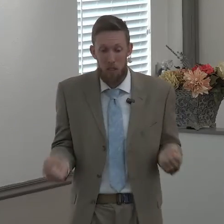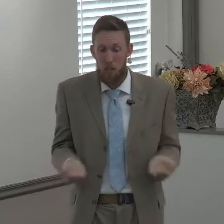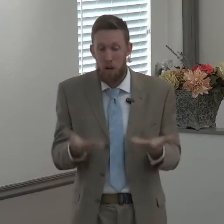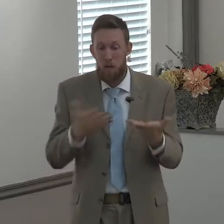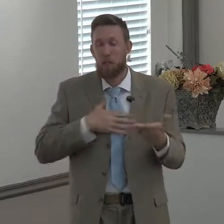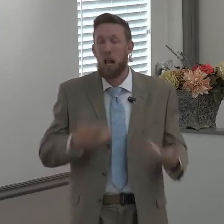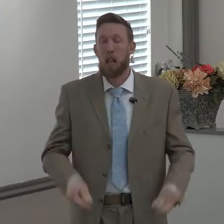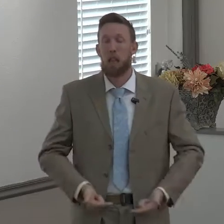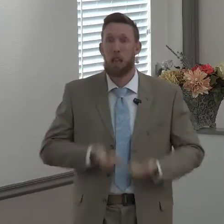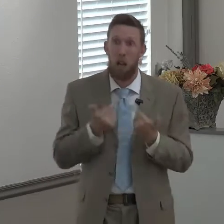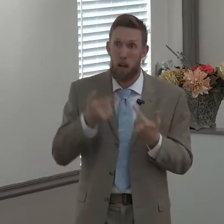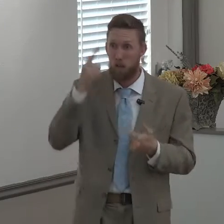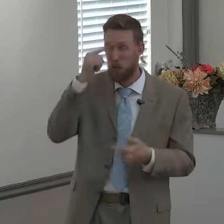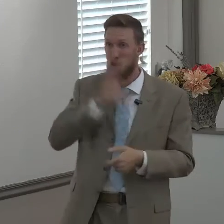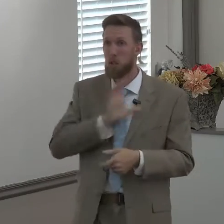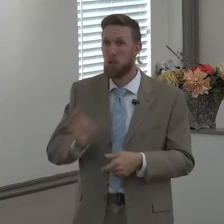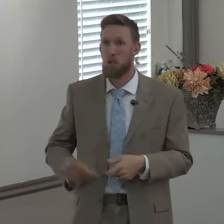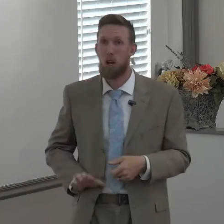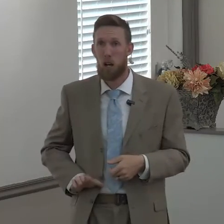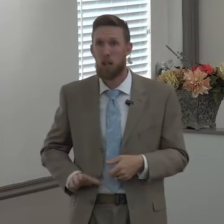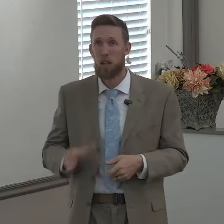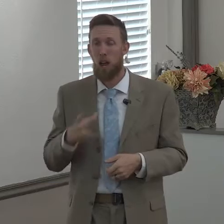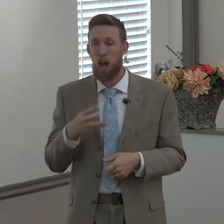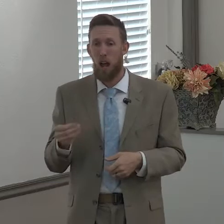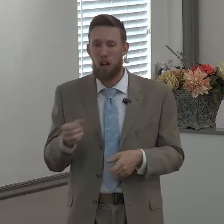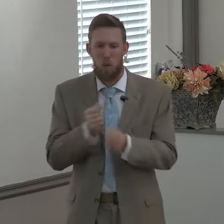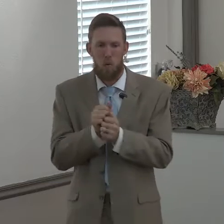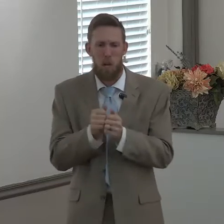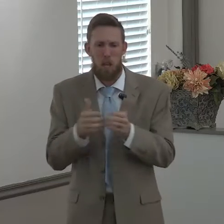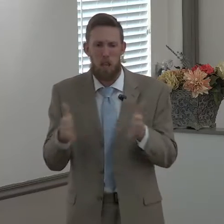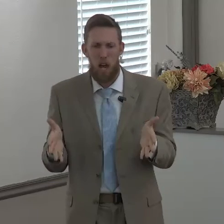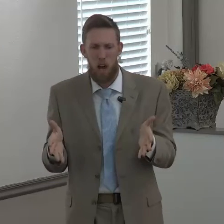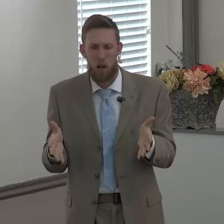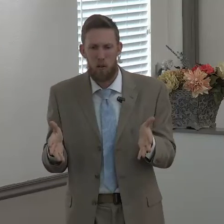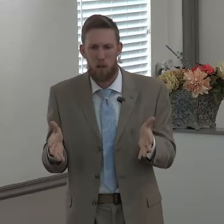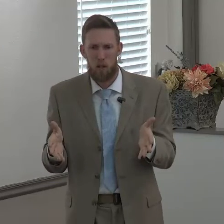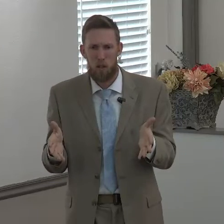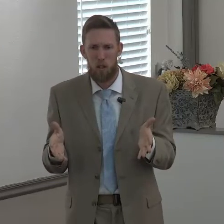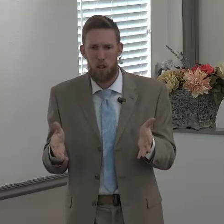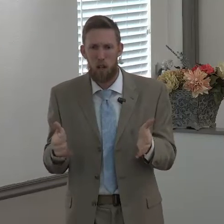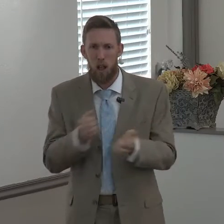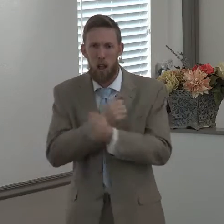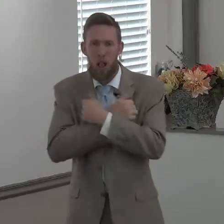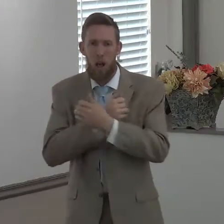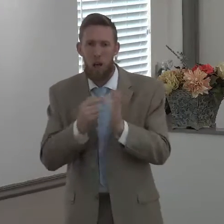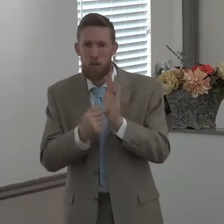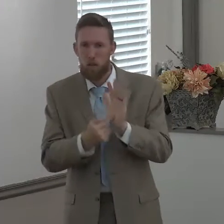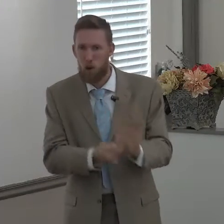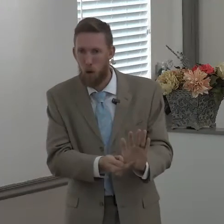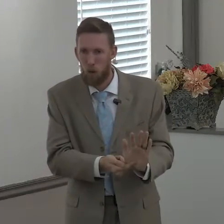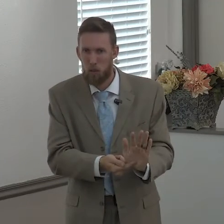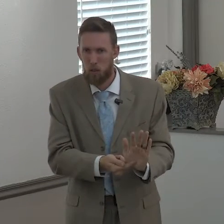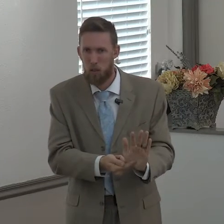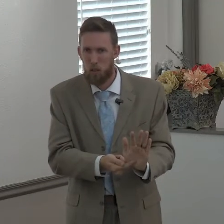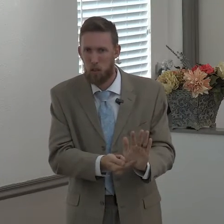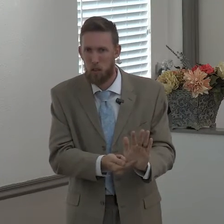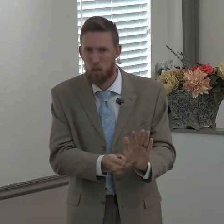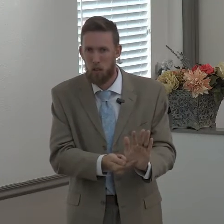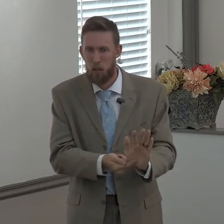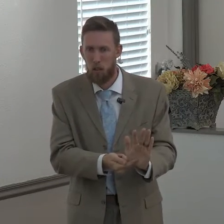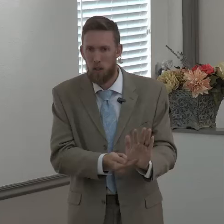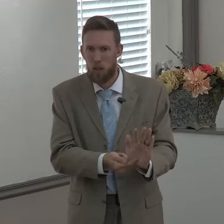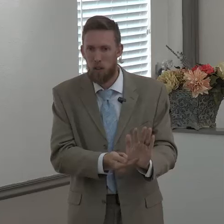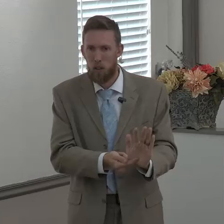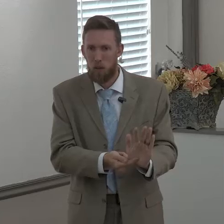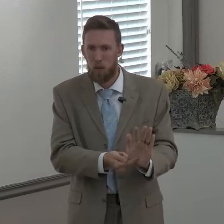the sacrifice of our body, as I mentioned, even if we were to give up our own life for what we think